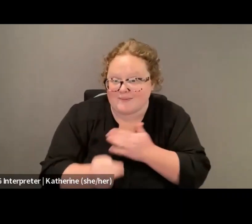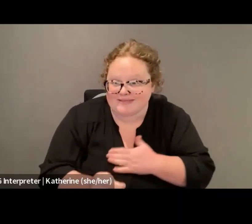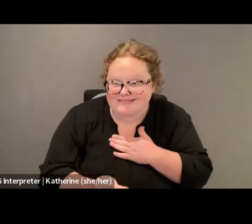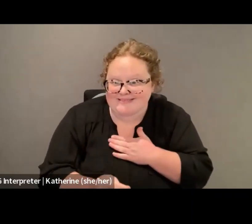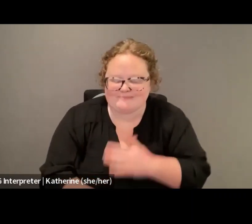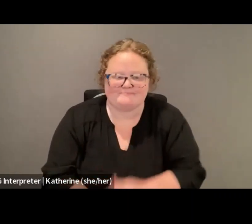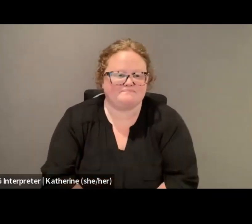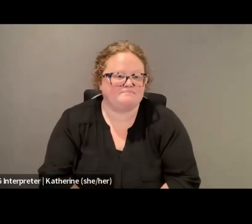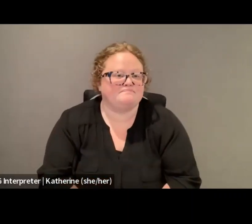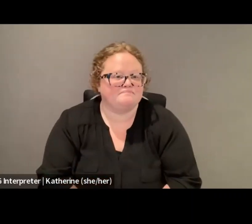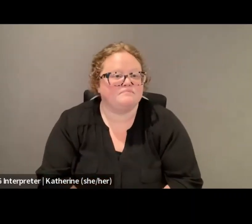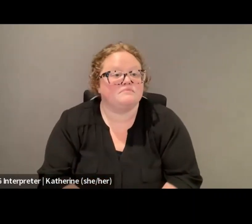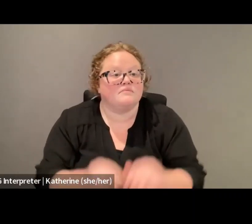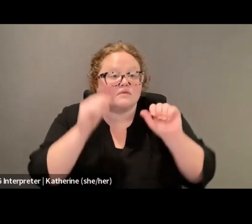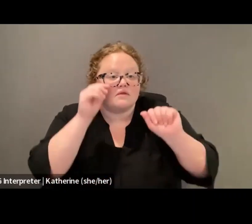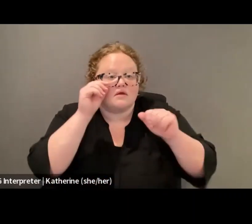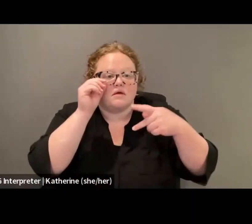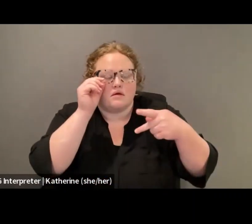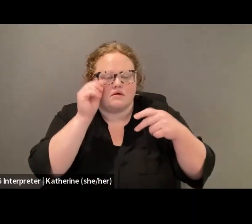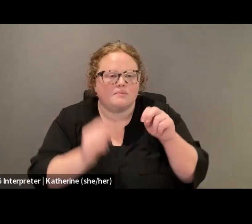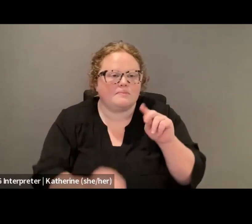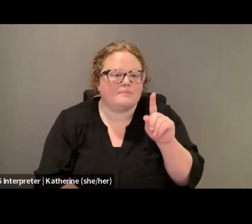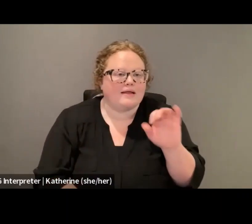So in Appendix E1,